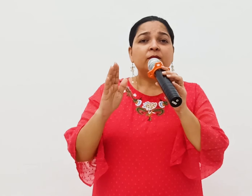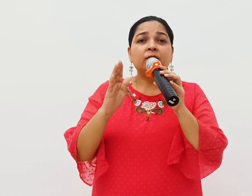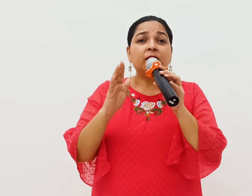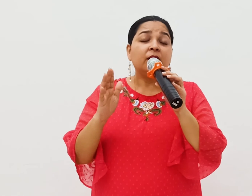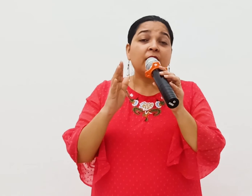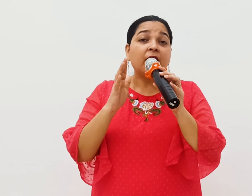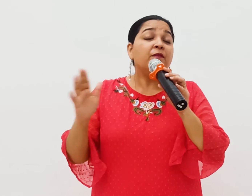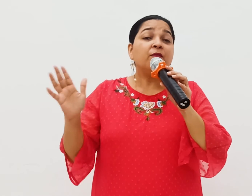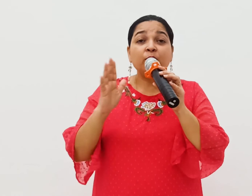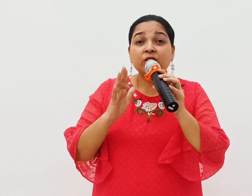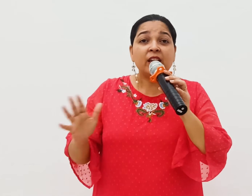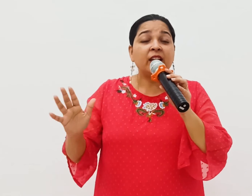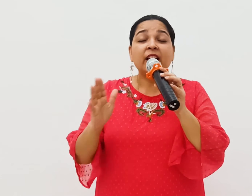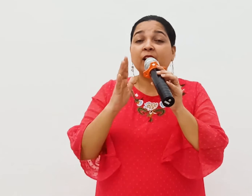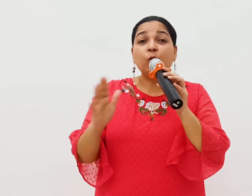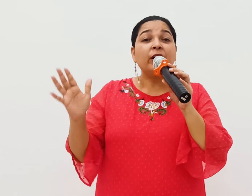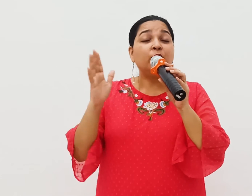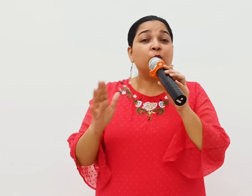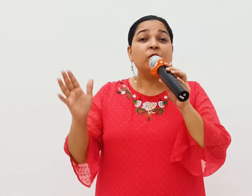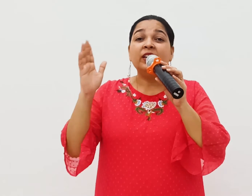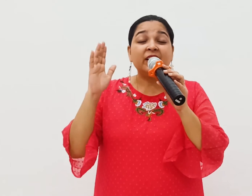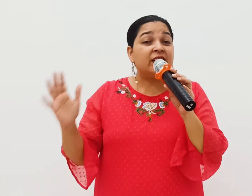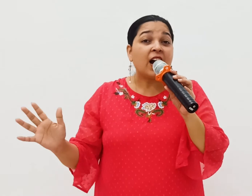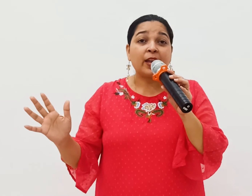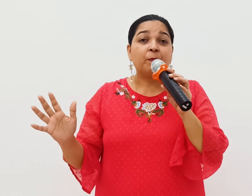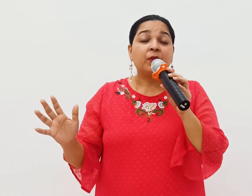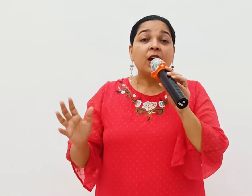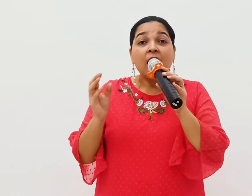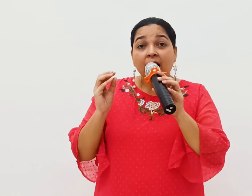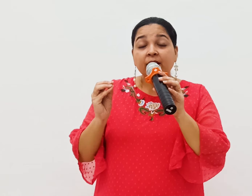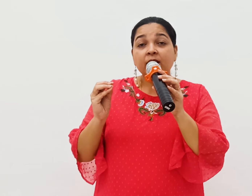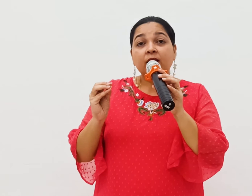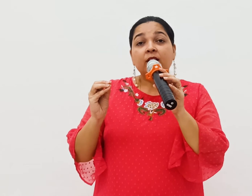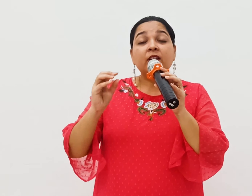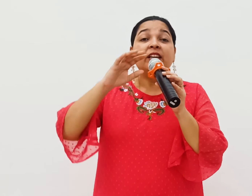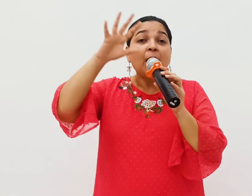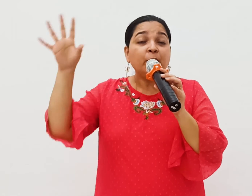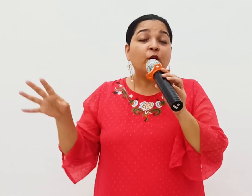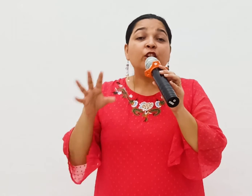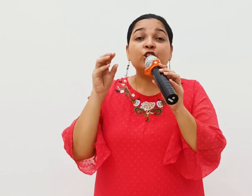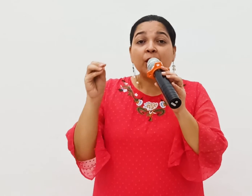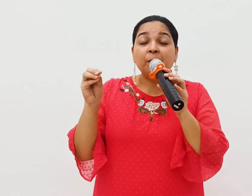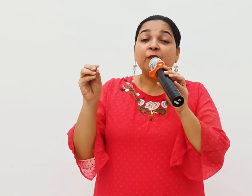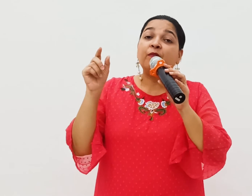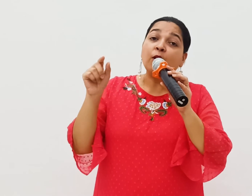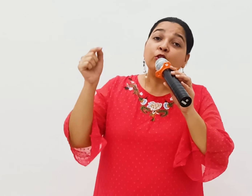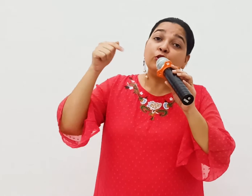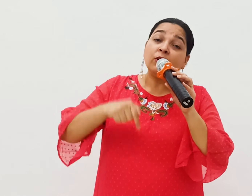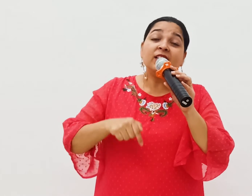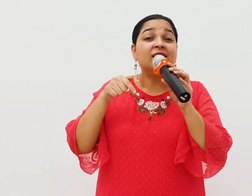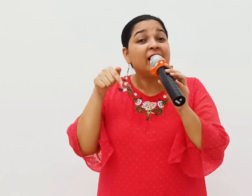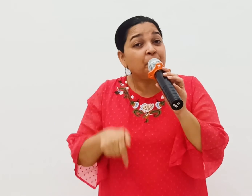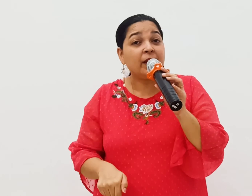that everyone was thinking that they're going to die. And the captain of the ship